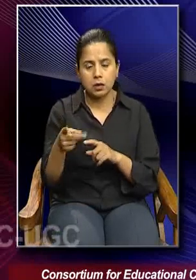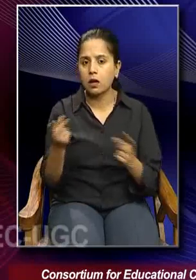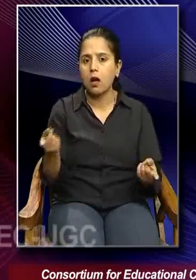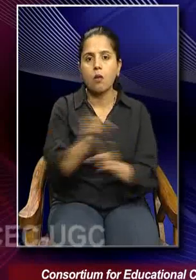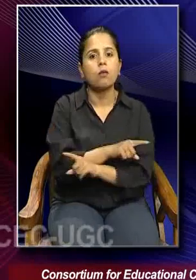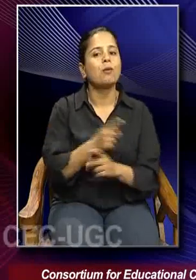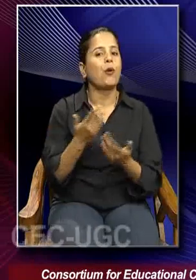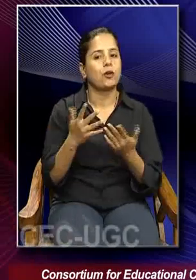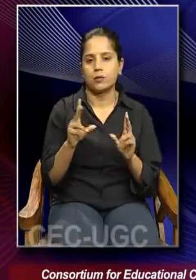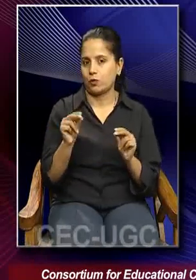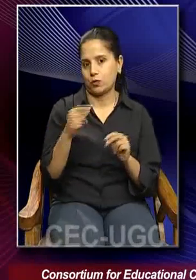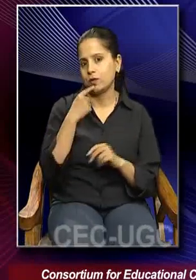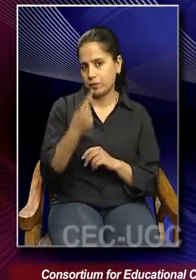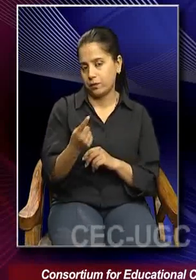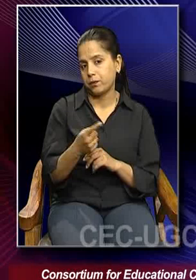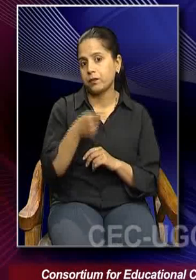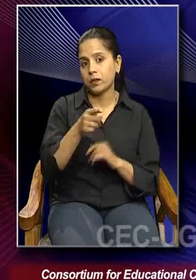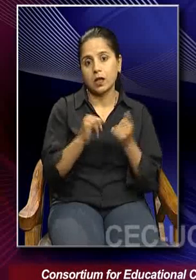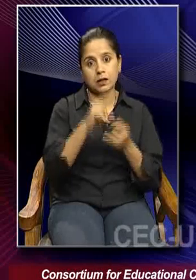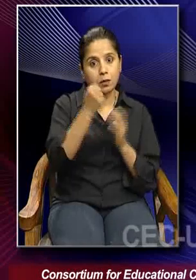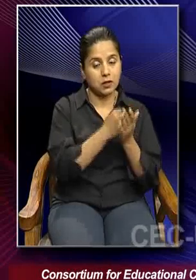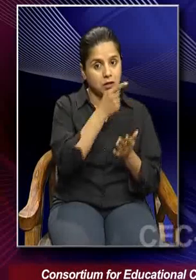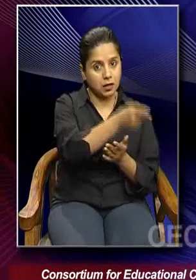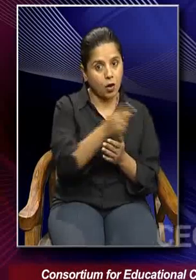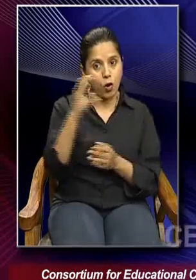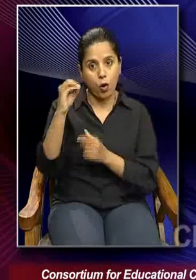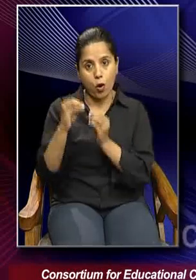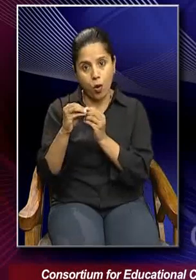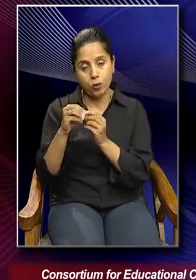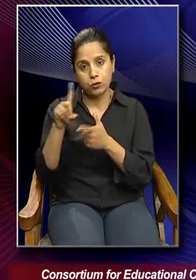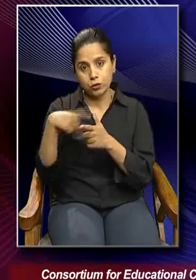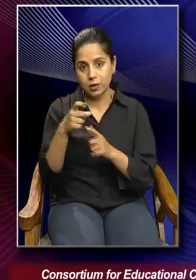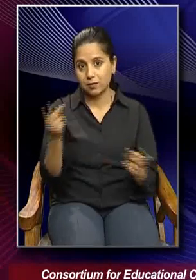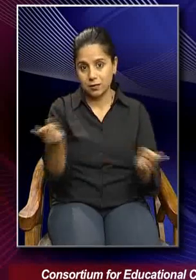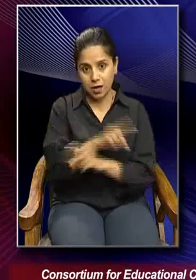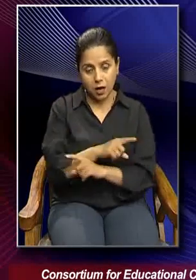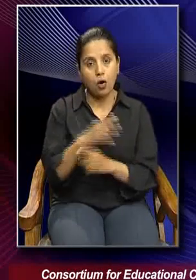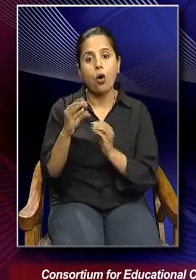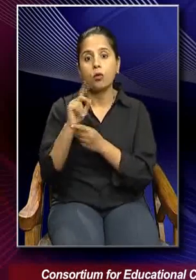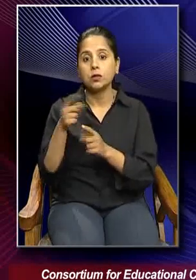reversed, because a subject can never be an object and an object can never be a subject.